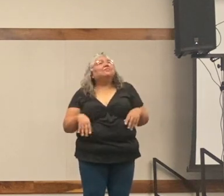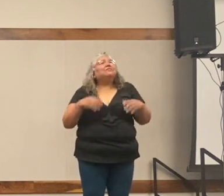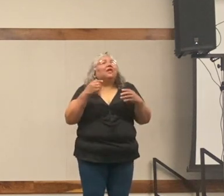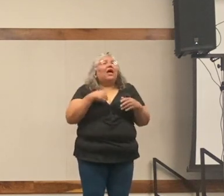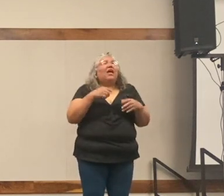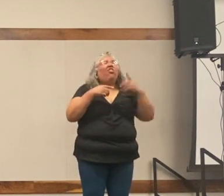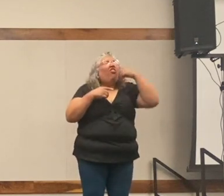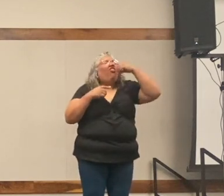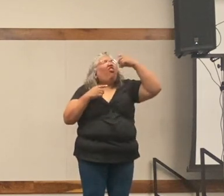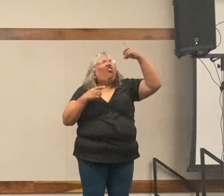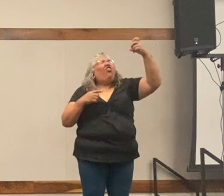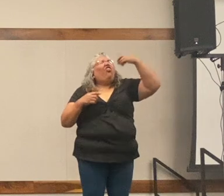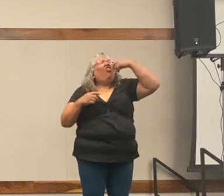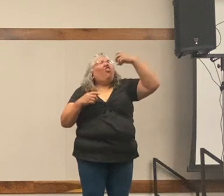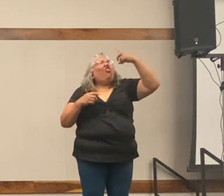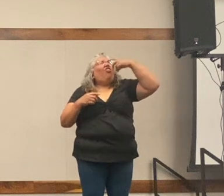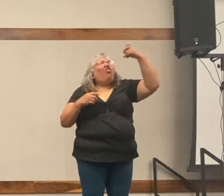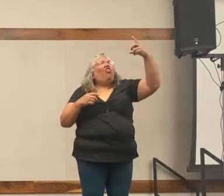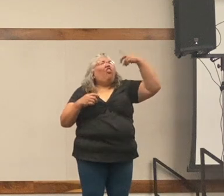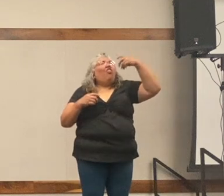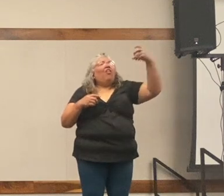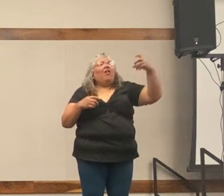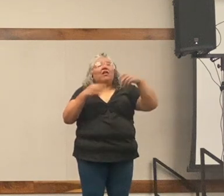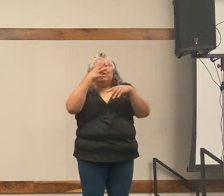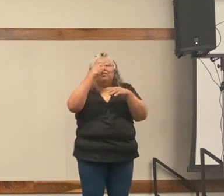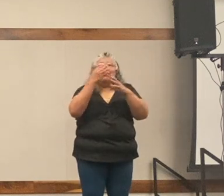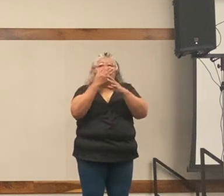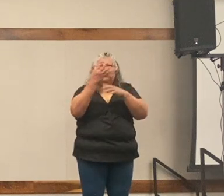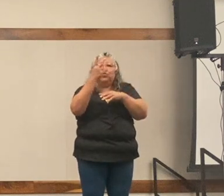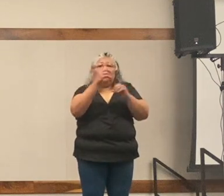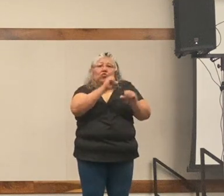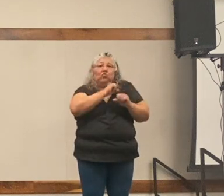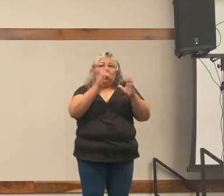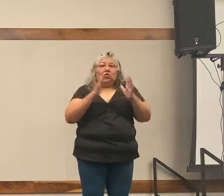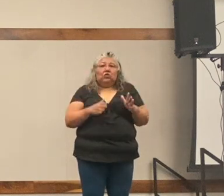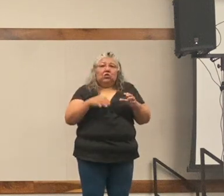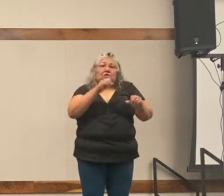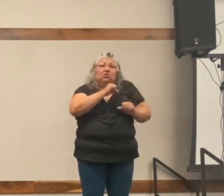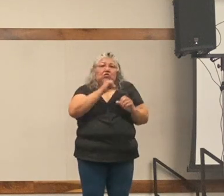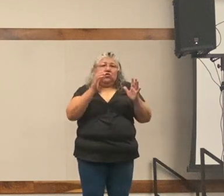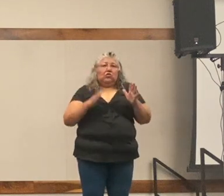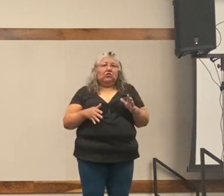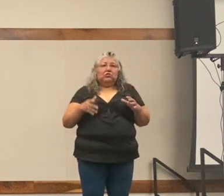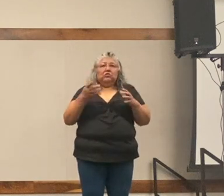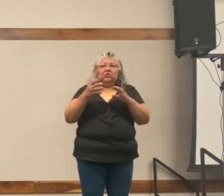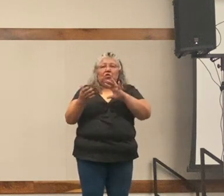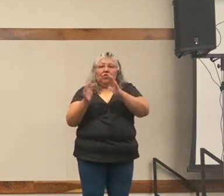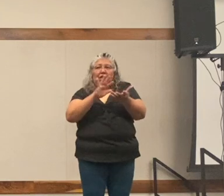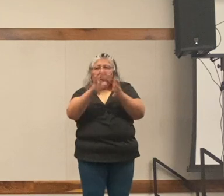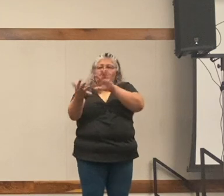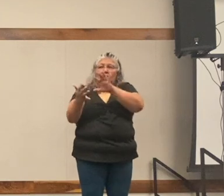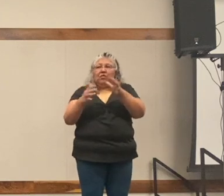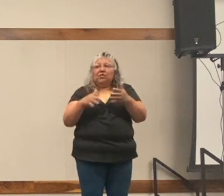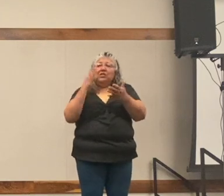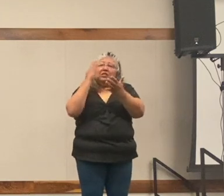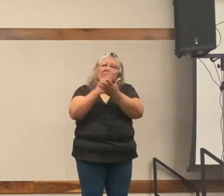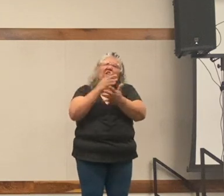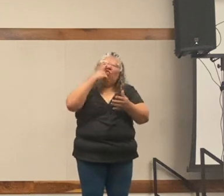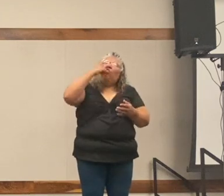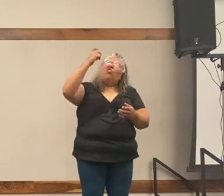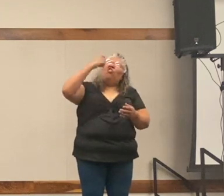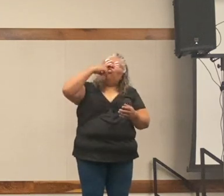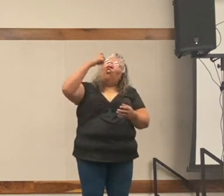he's snoring so bad that when he's sleeping between two soldiers, the soldiers are rolling him over so he'll stop